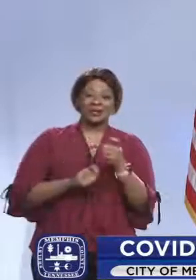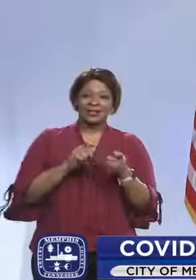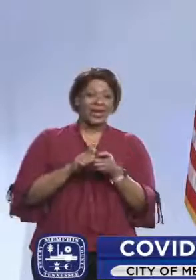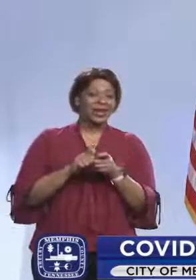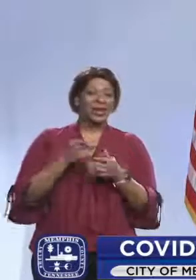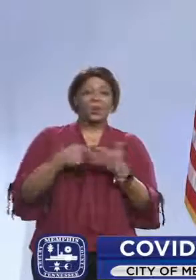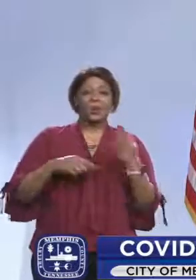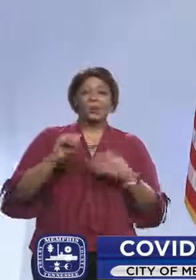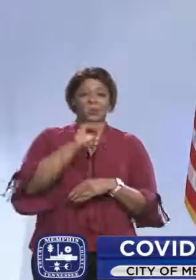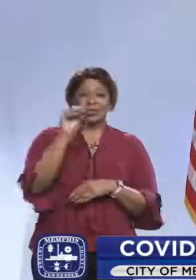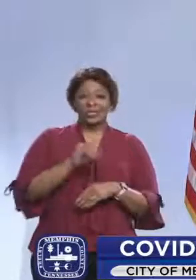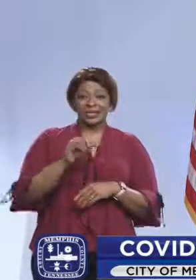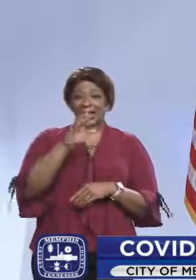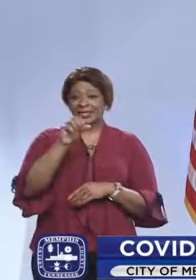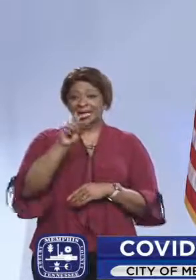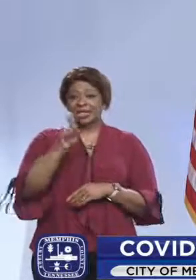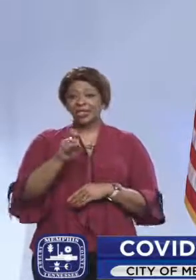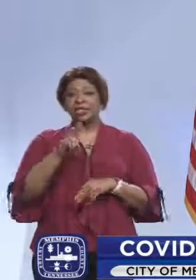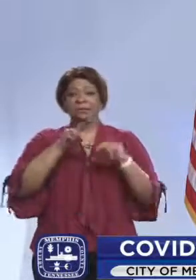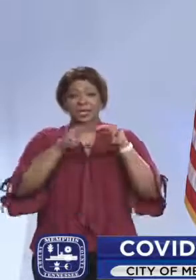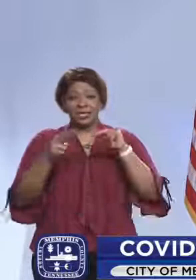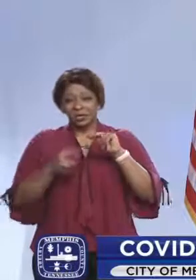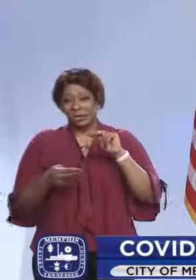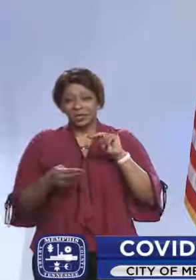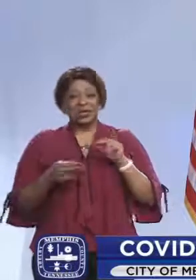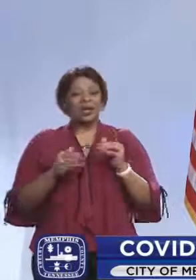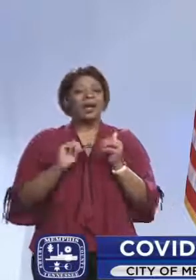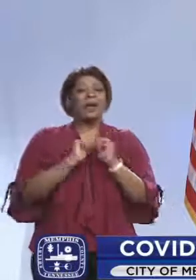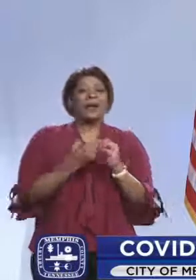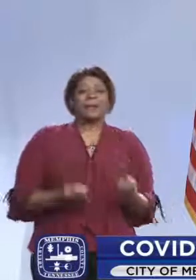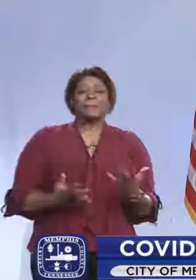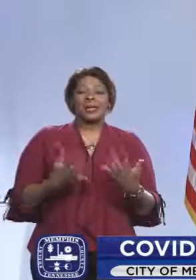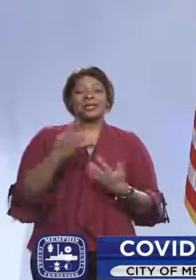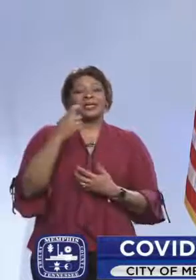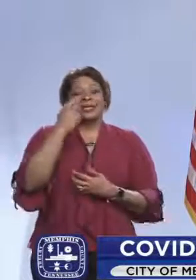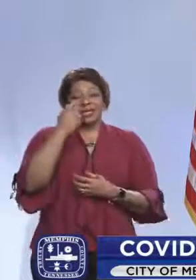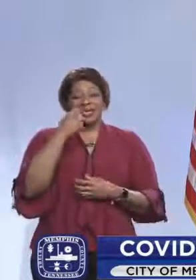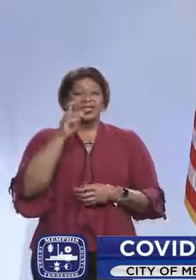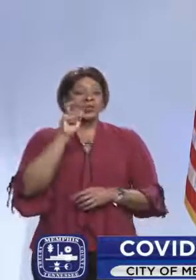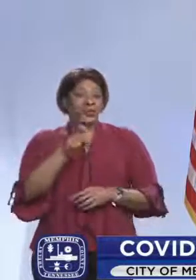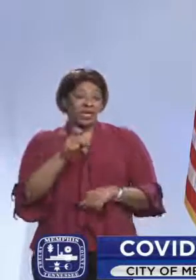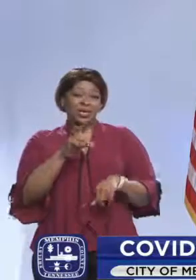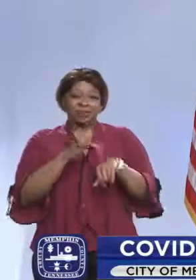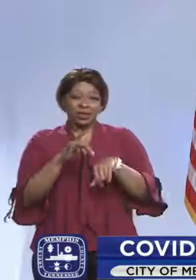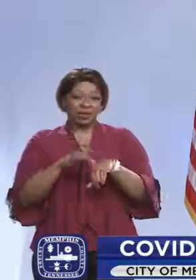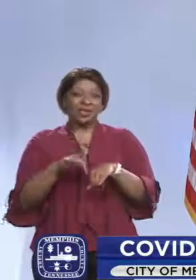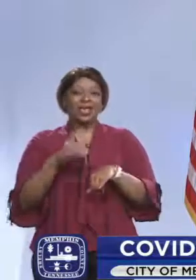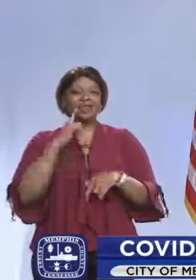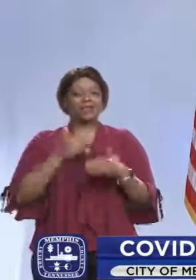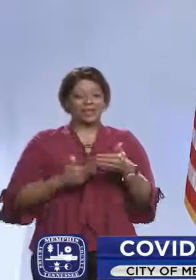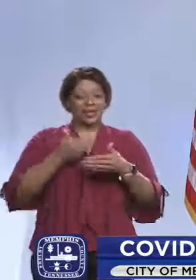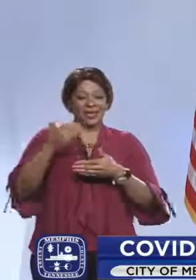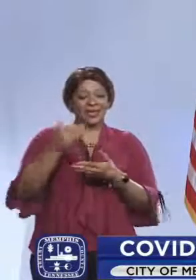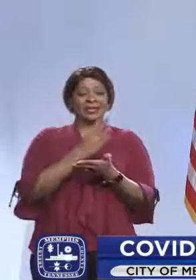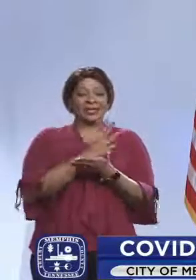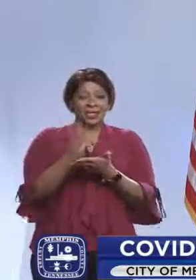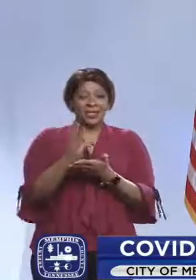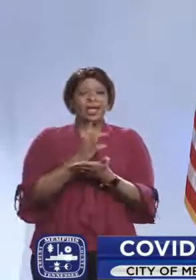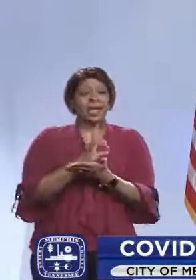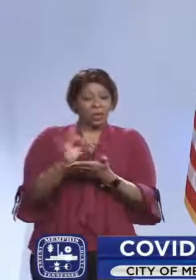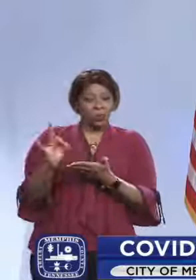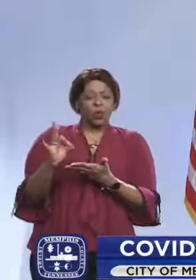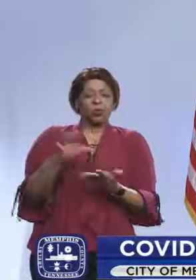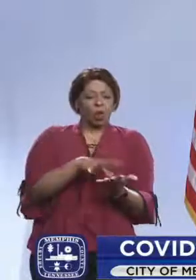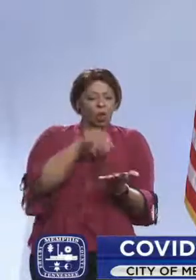what percent the cases should decrease or how many tests you need available. I think over the next 6 to 8 weeks,